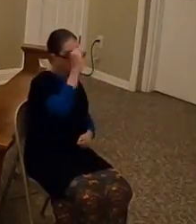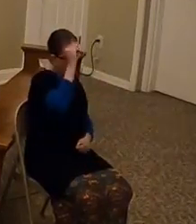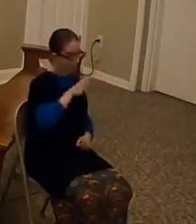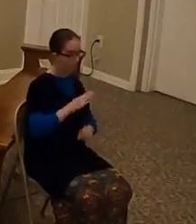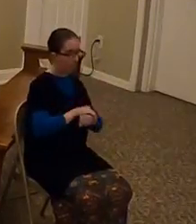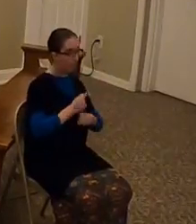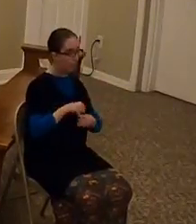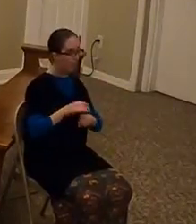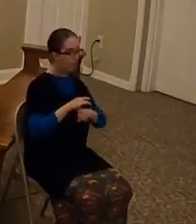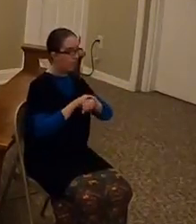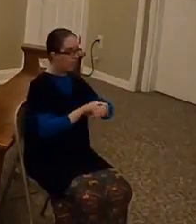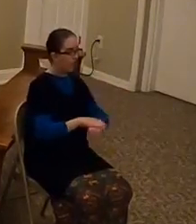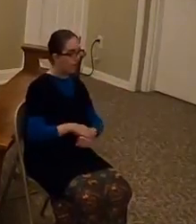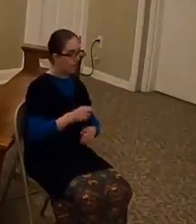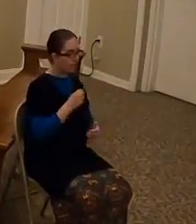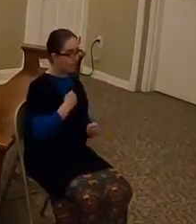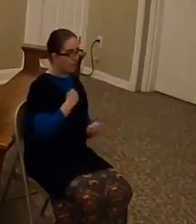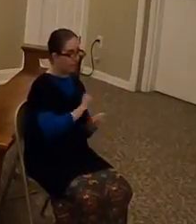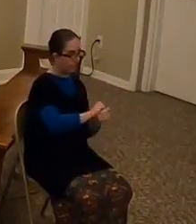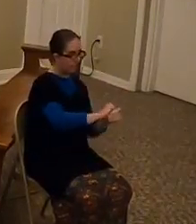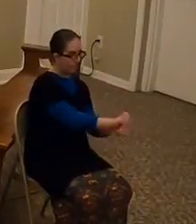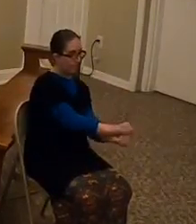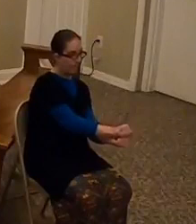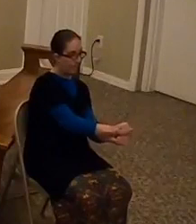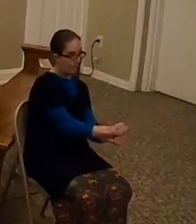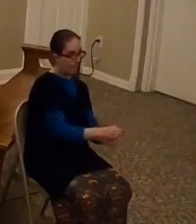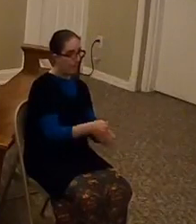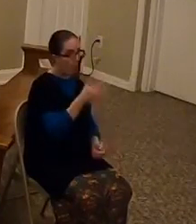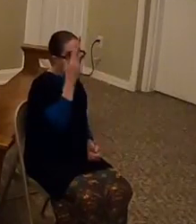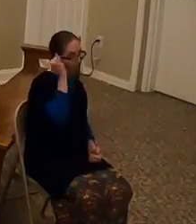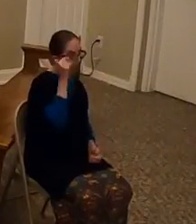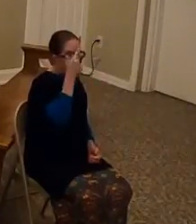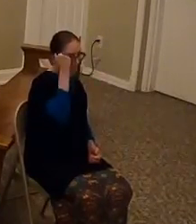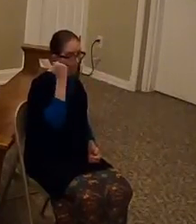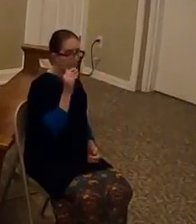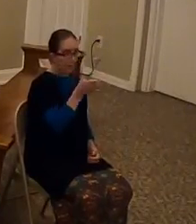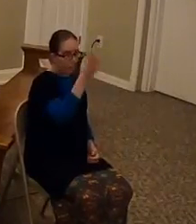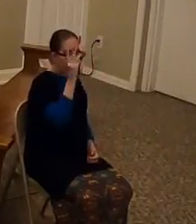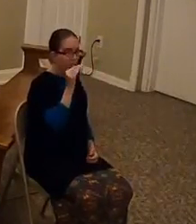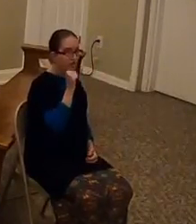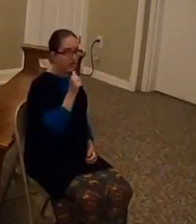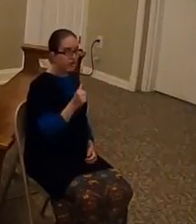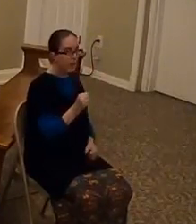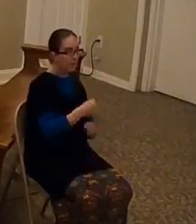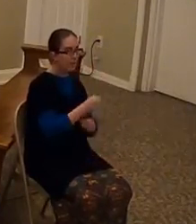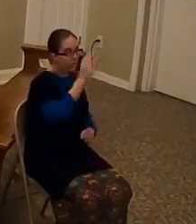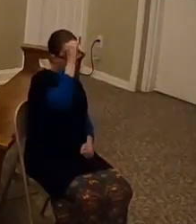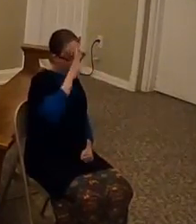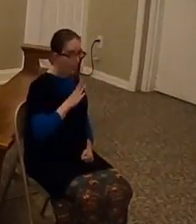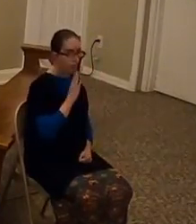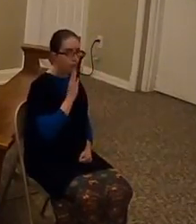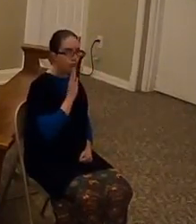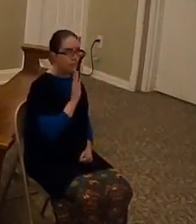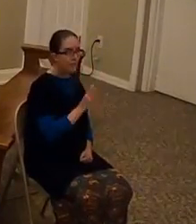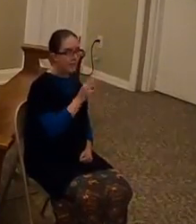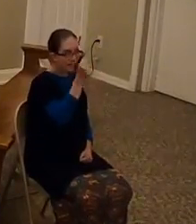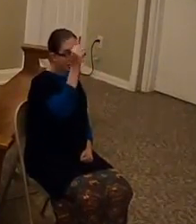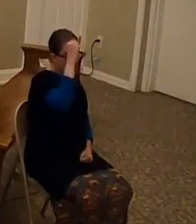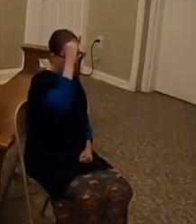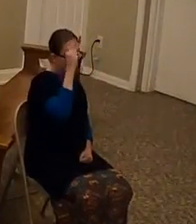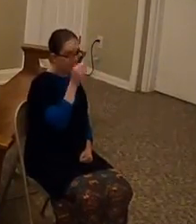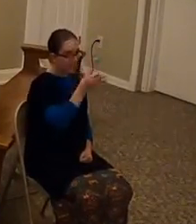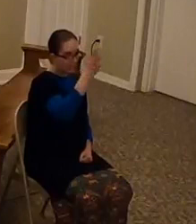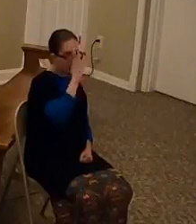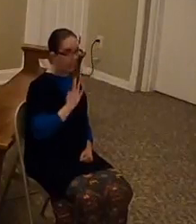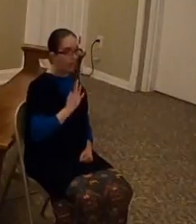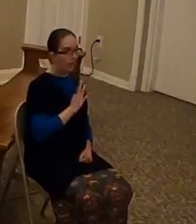the earth, and it grieved him at his heart." Why? Because God did not make man to be stupid. God made